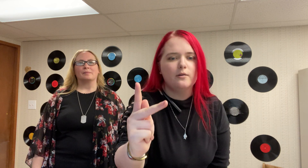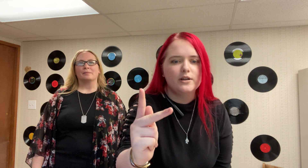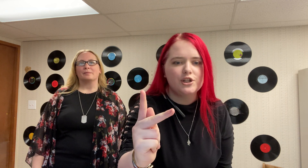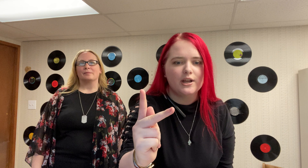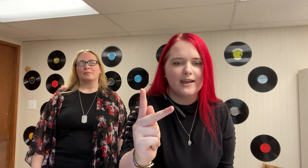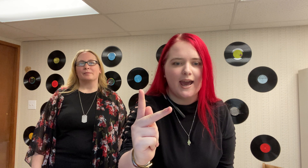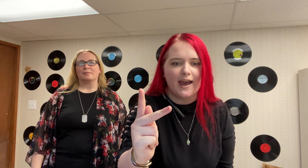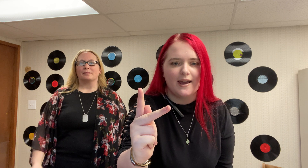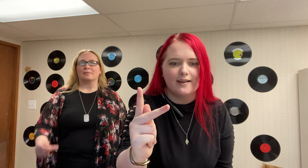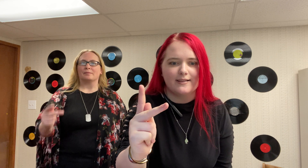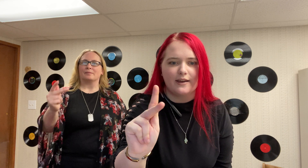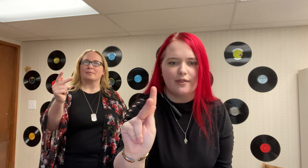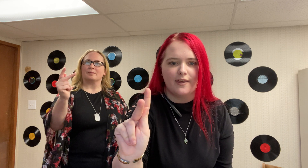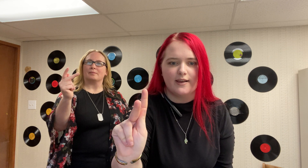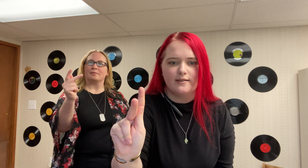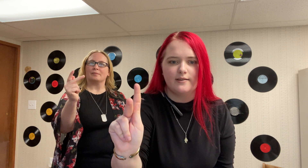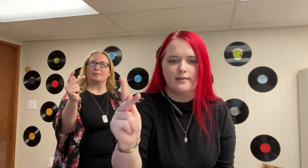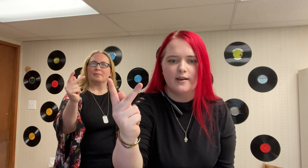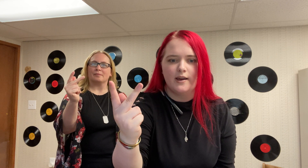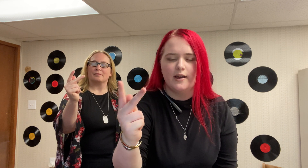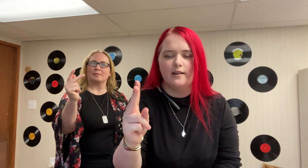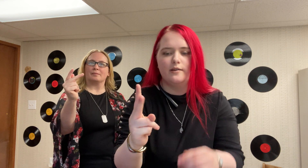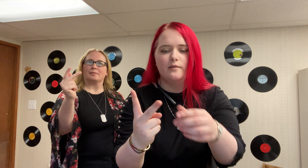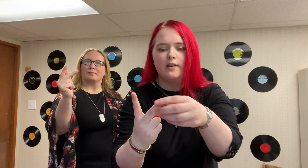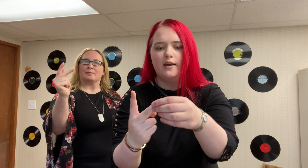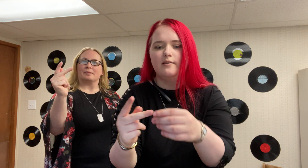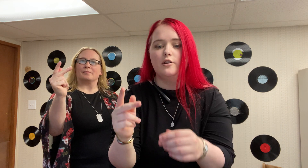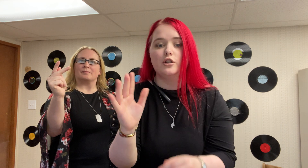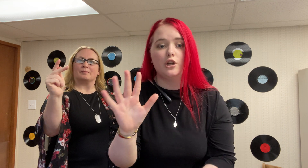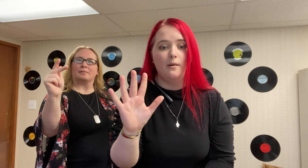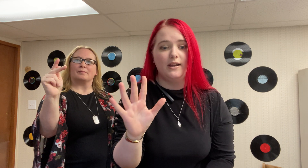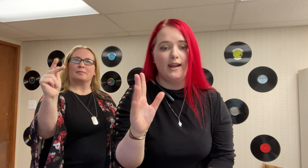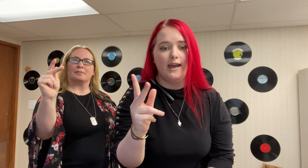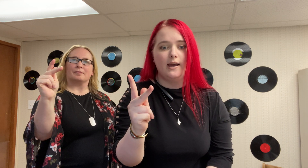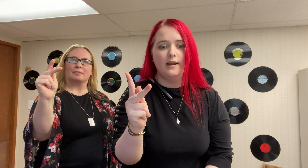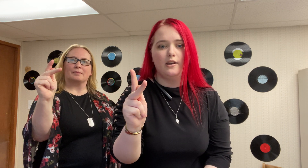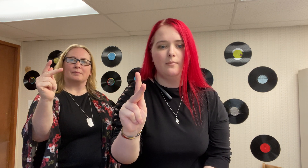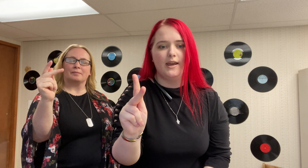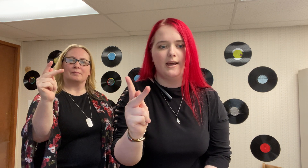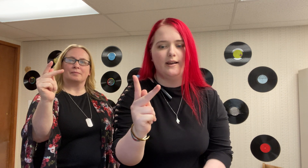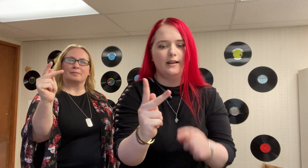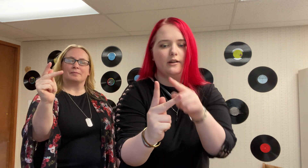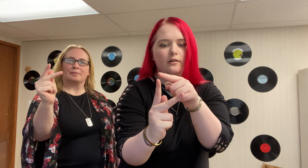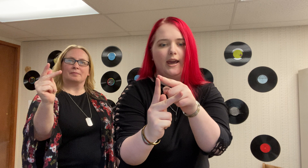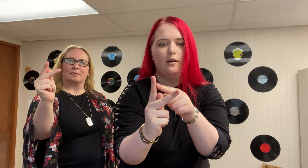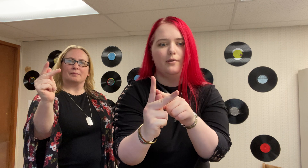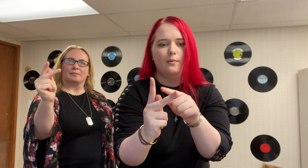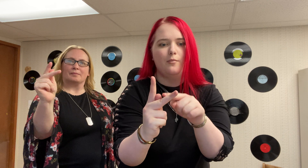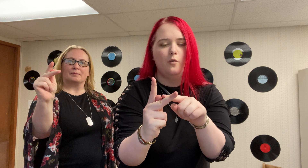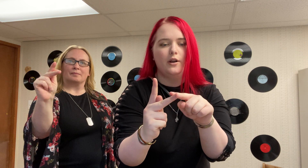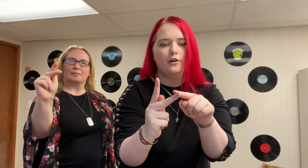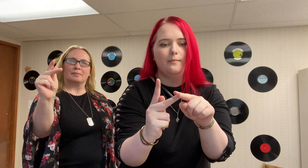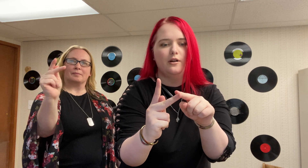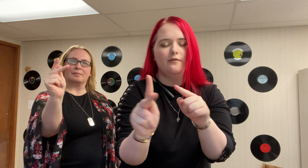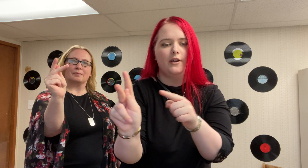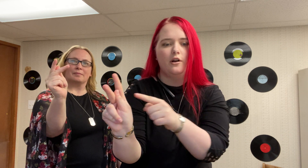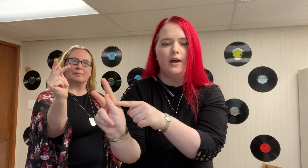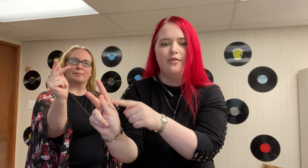language K is like this. It's your dominant hand and you're making like a little K with your pointer and middle finger and